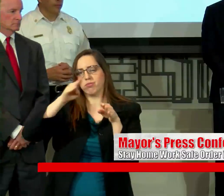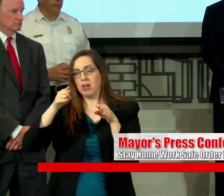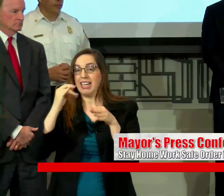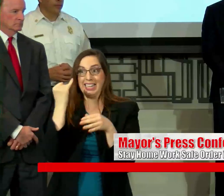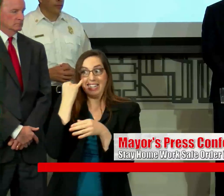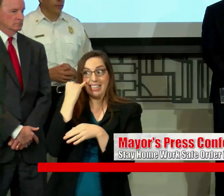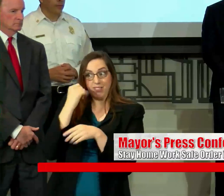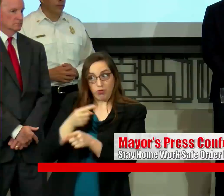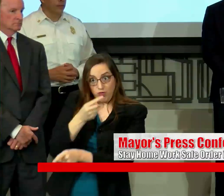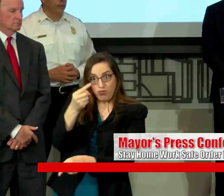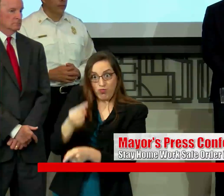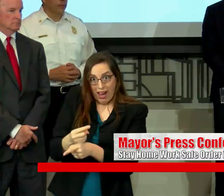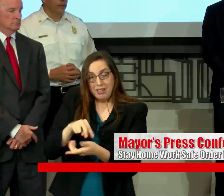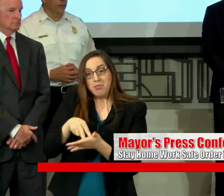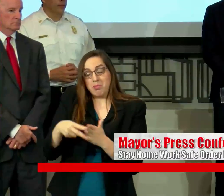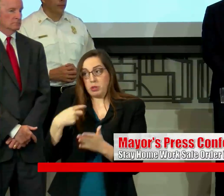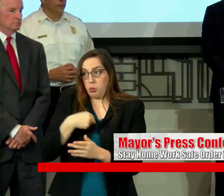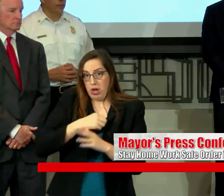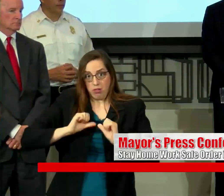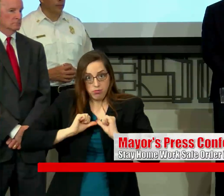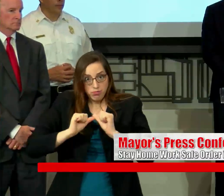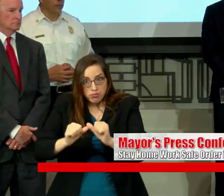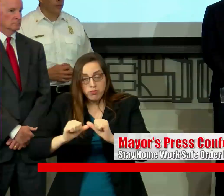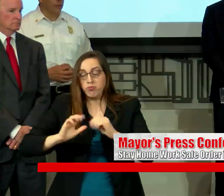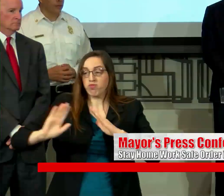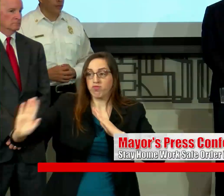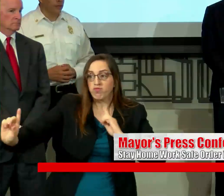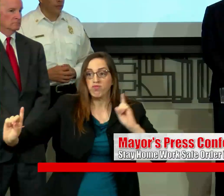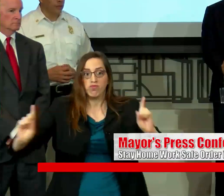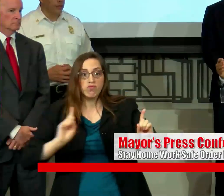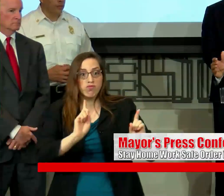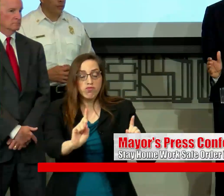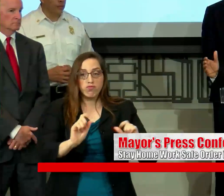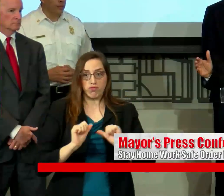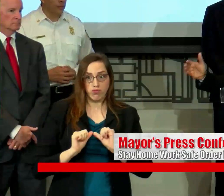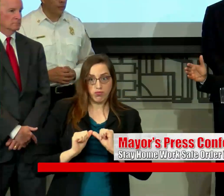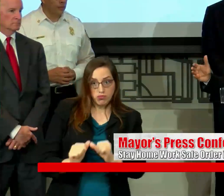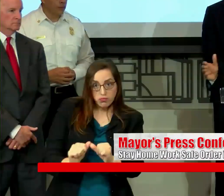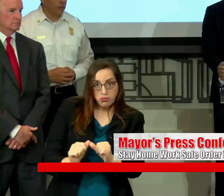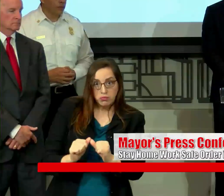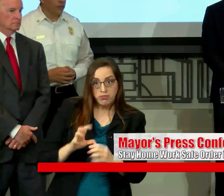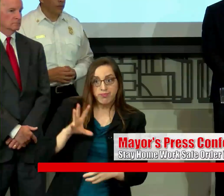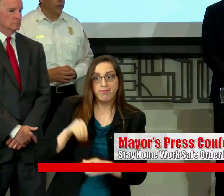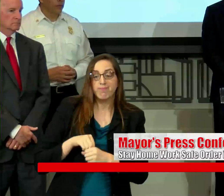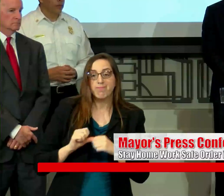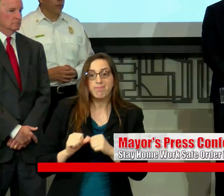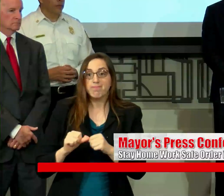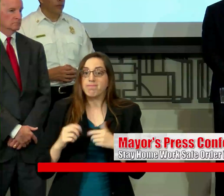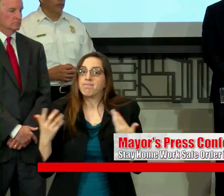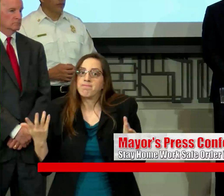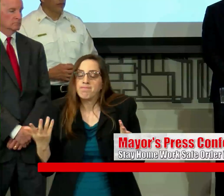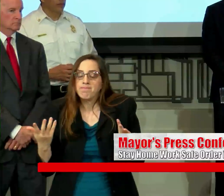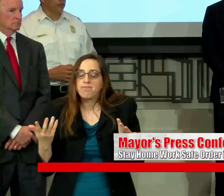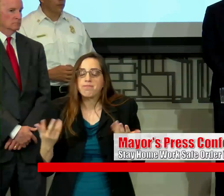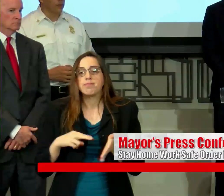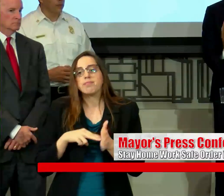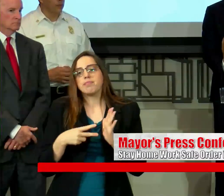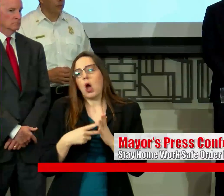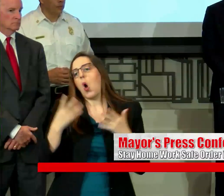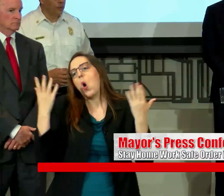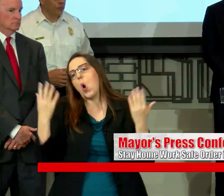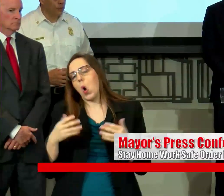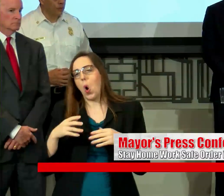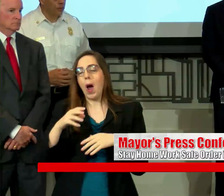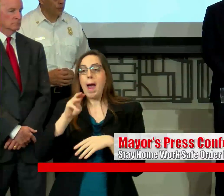that's correct, and if we all engage in social distancing, how long will we be in it? Now, we're not going to just, open